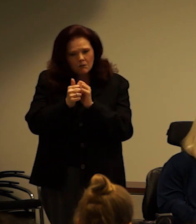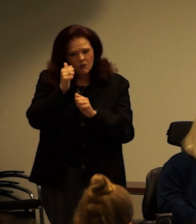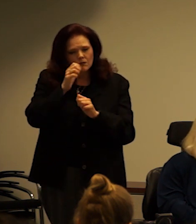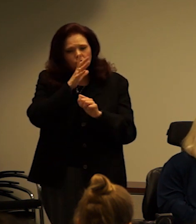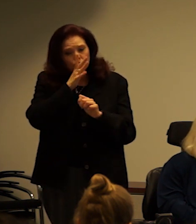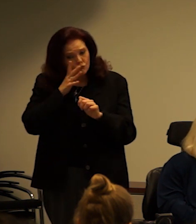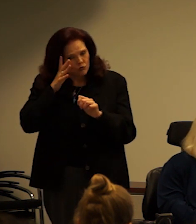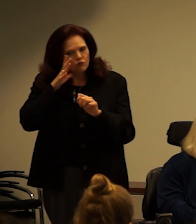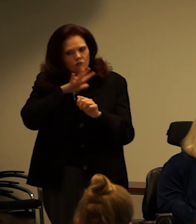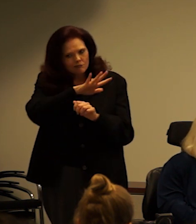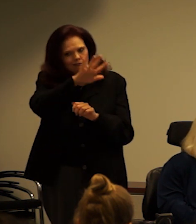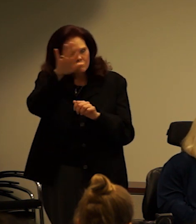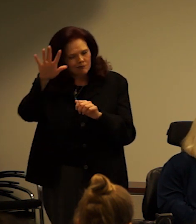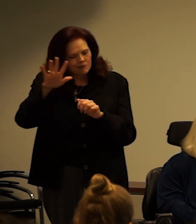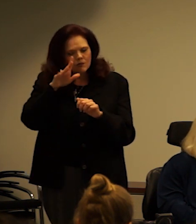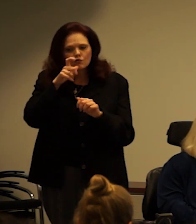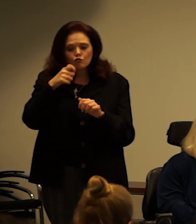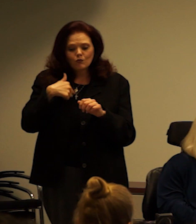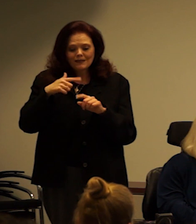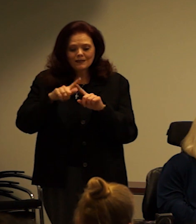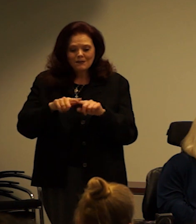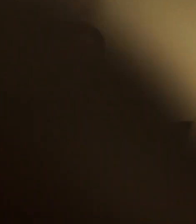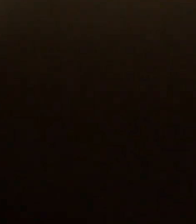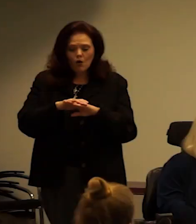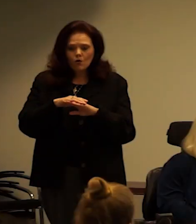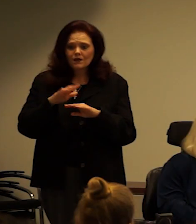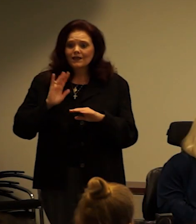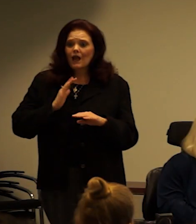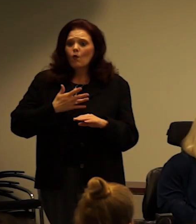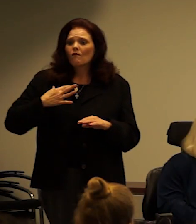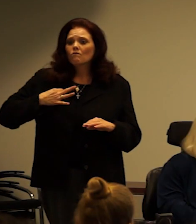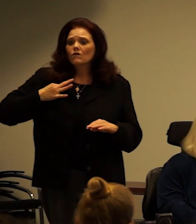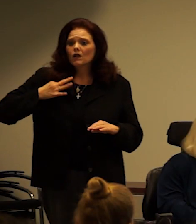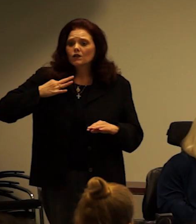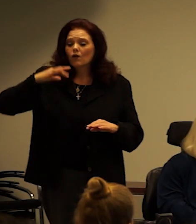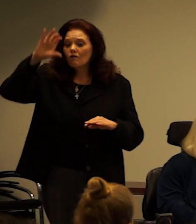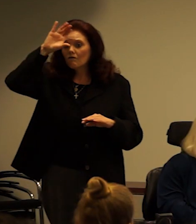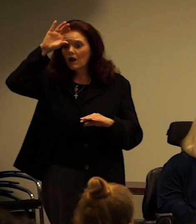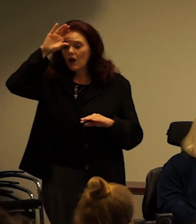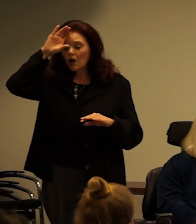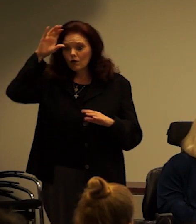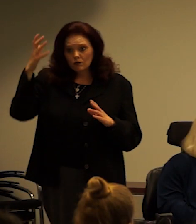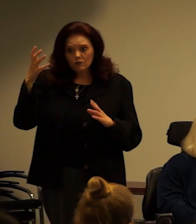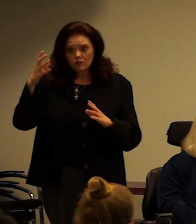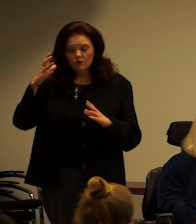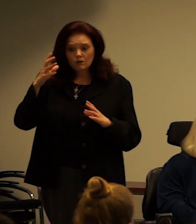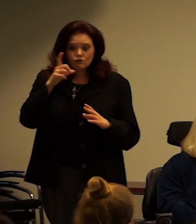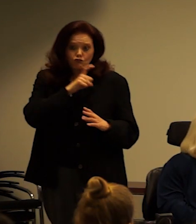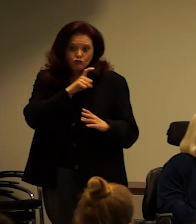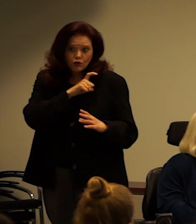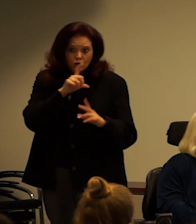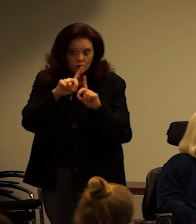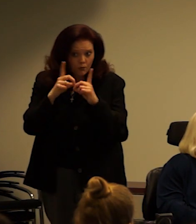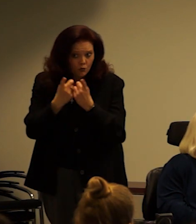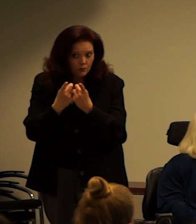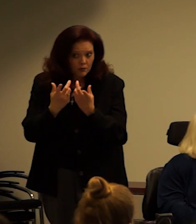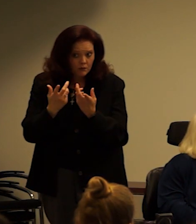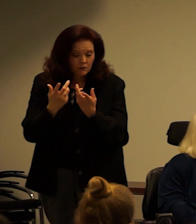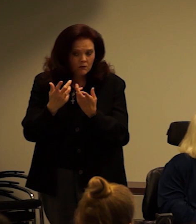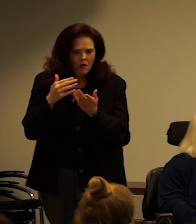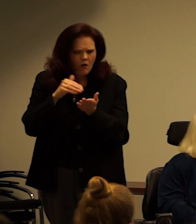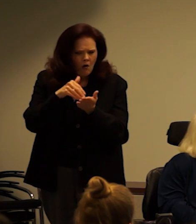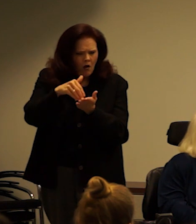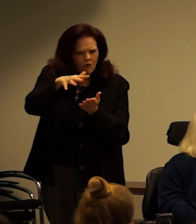we depend upon is our volunteer fire stations, right? Our sheriff's department. Often